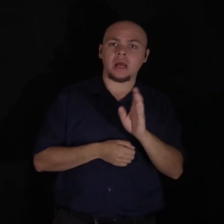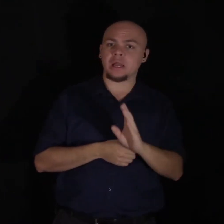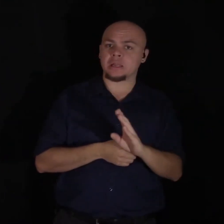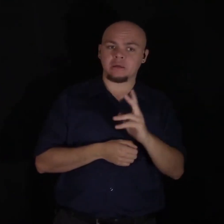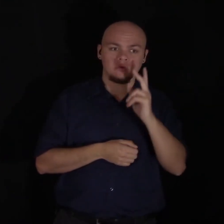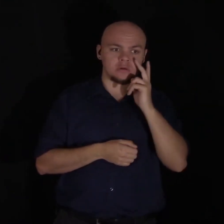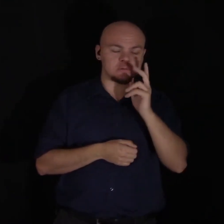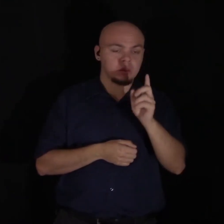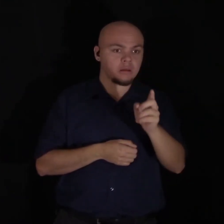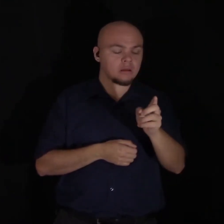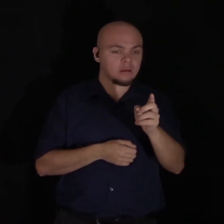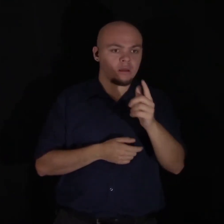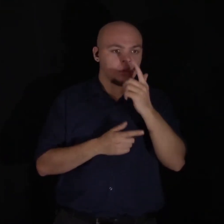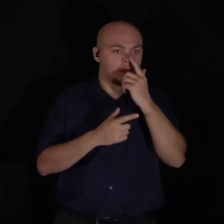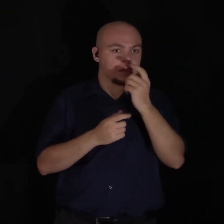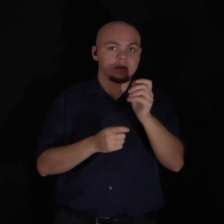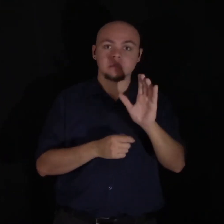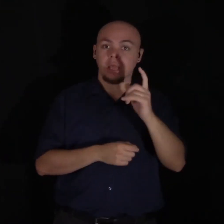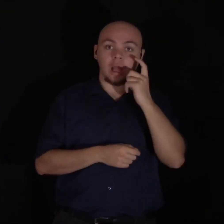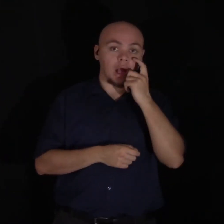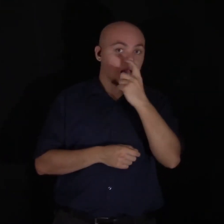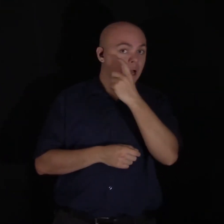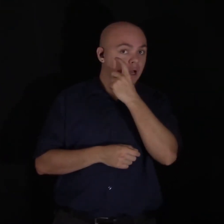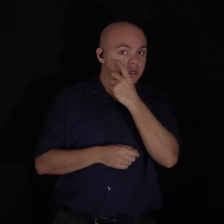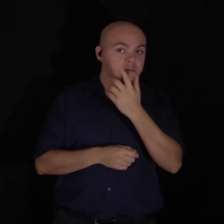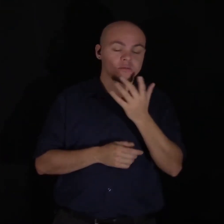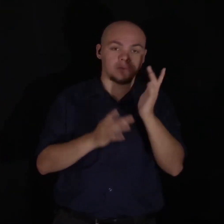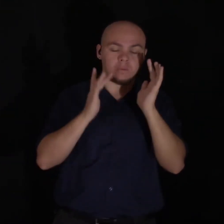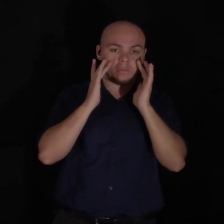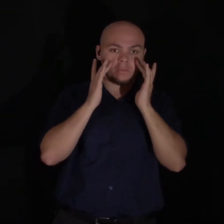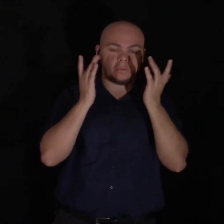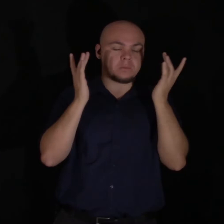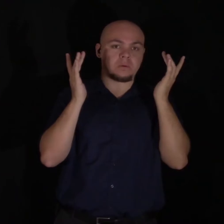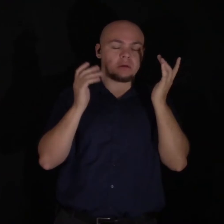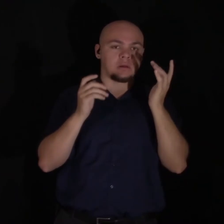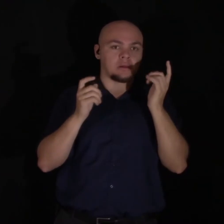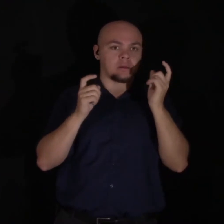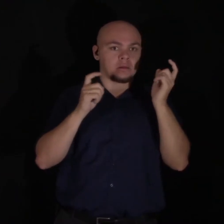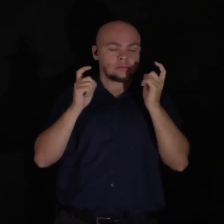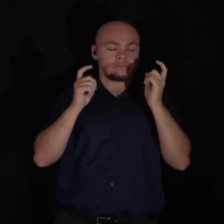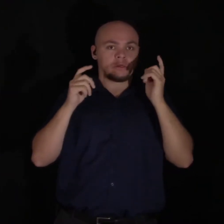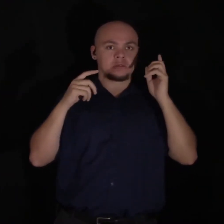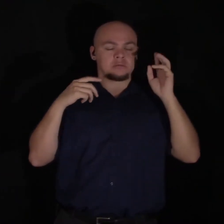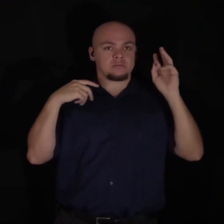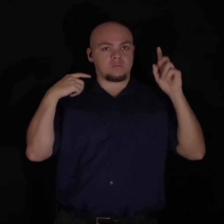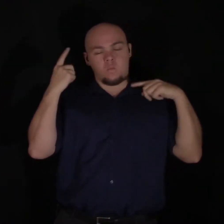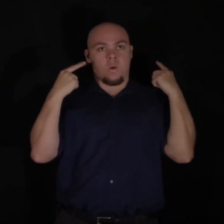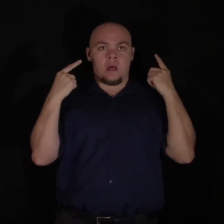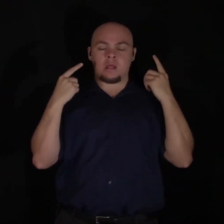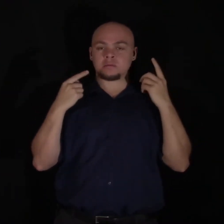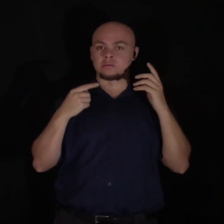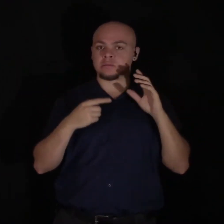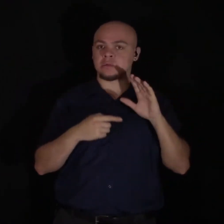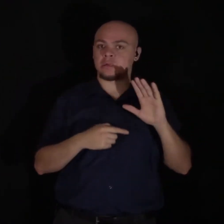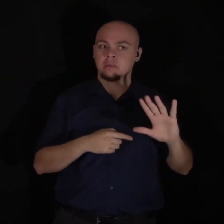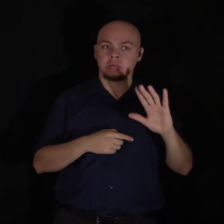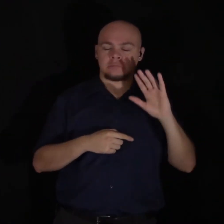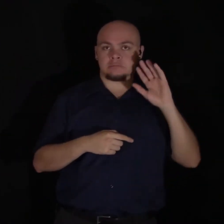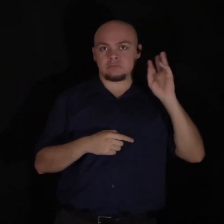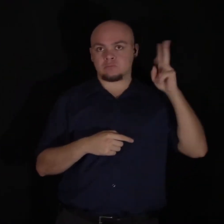creature. His eyes have generally an expression of wildness, and even madness. But there